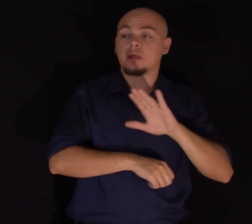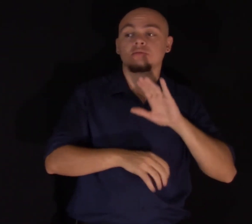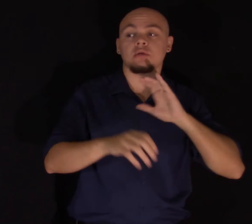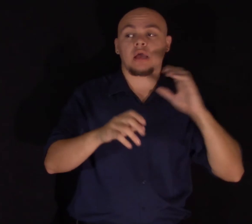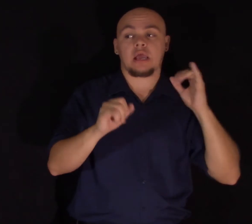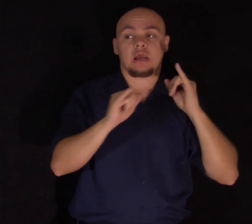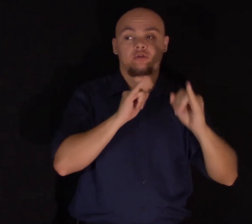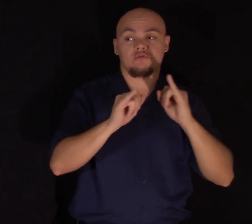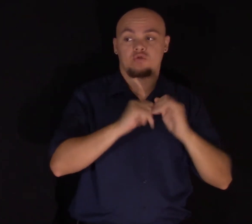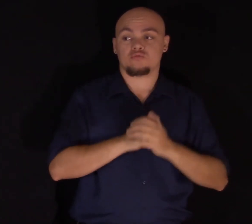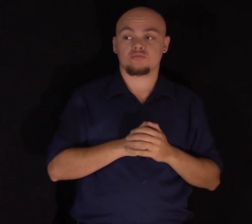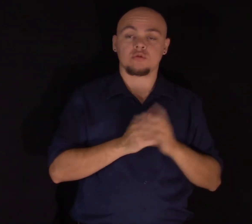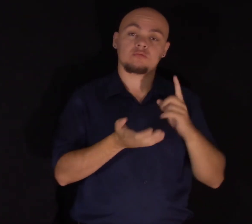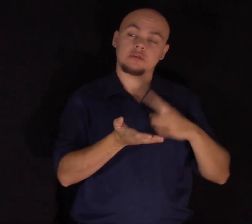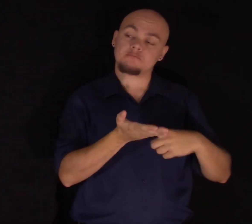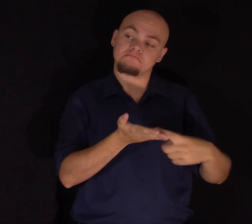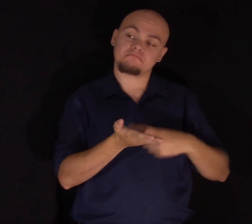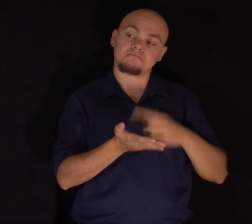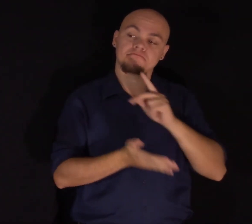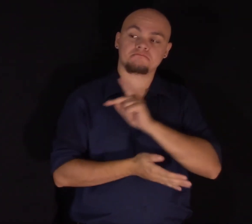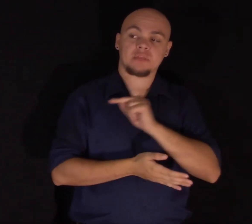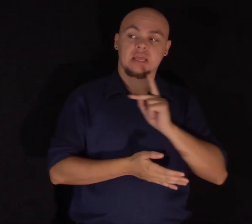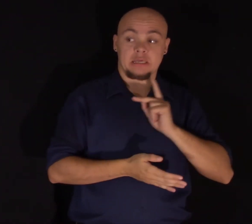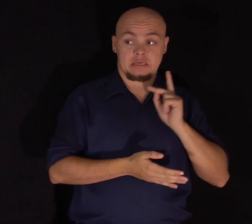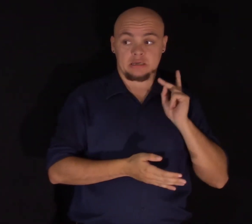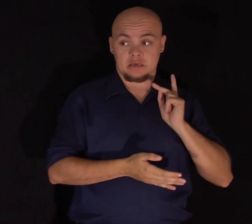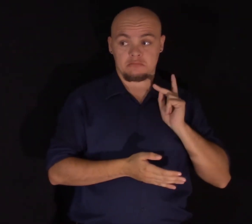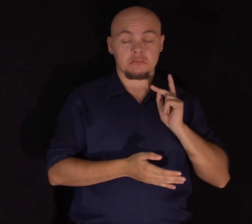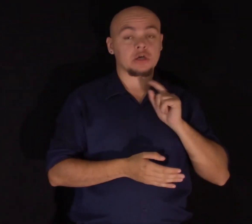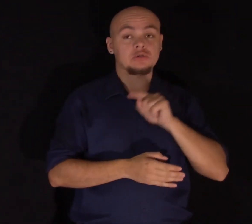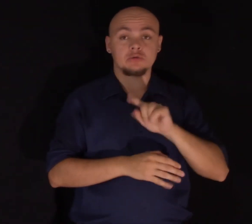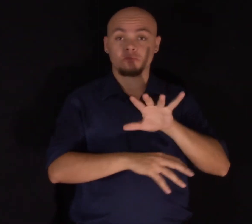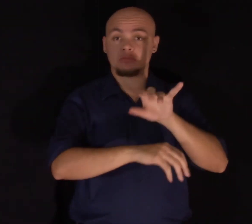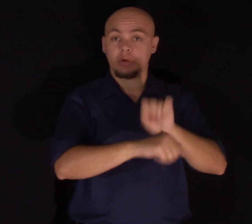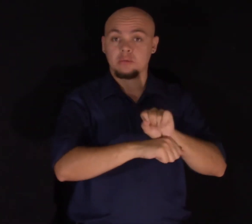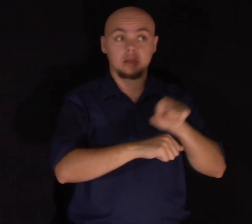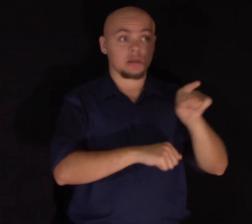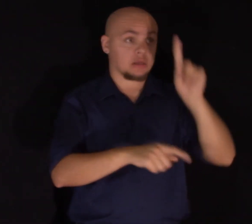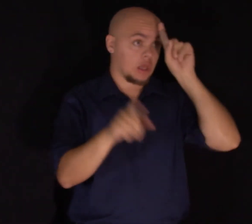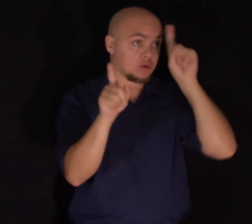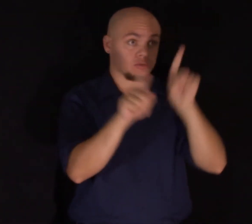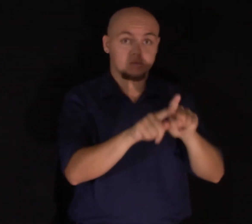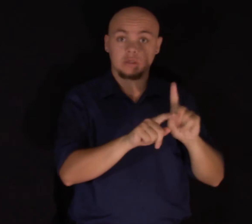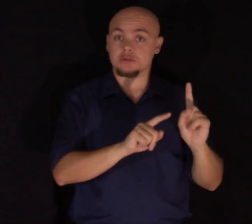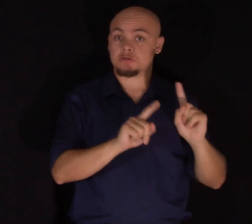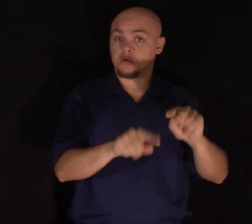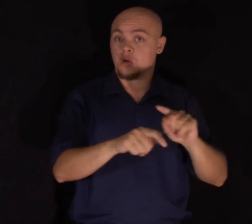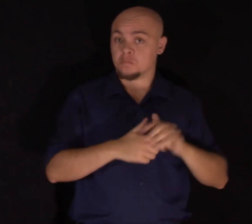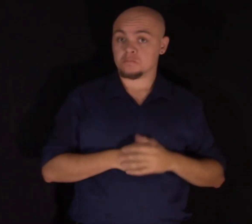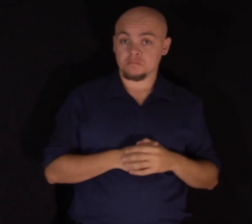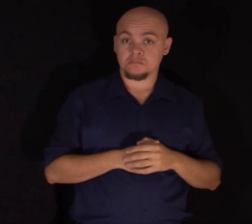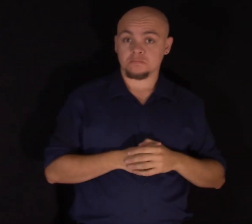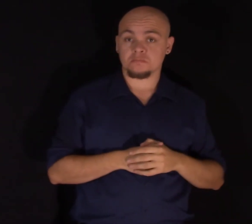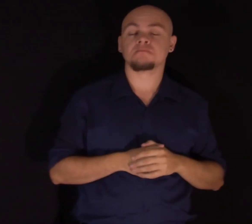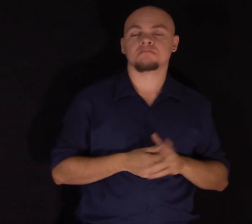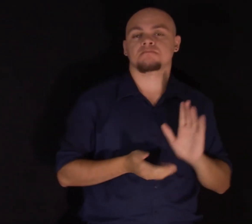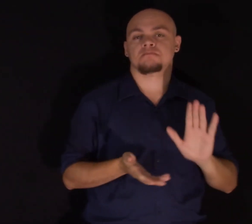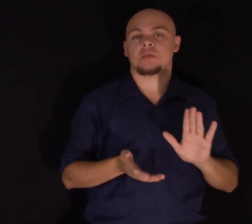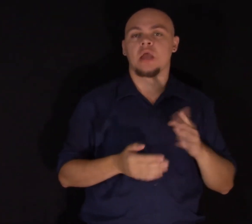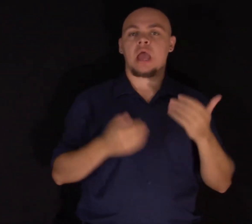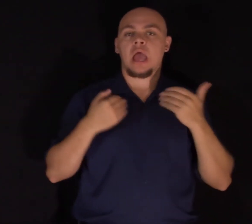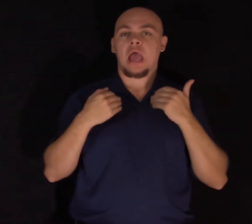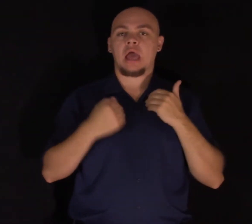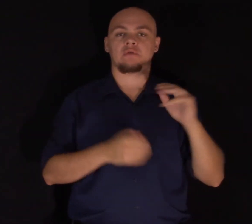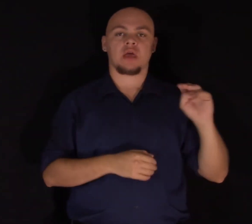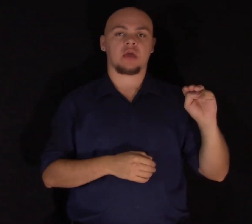He wants to discuss the Ku Klux Klan. So she did. Mr. Kelly agreed. So we reserved a motel